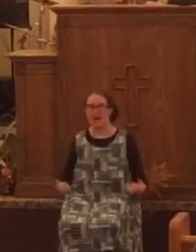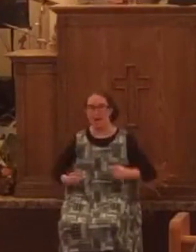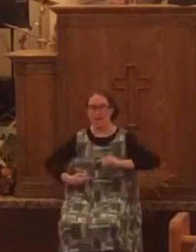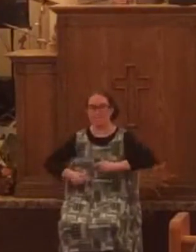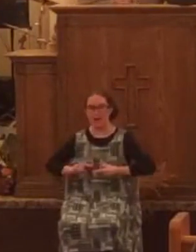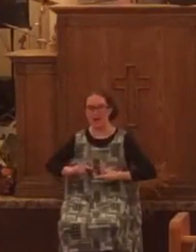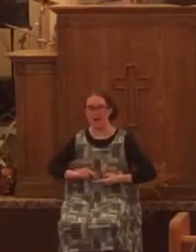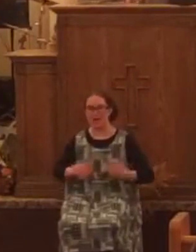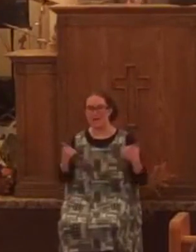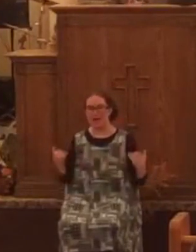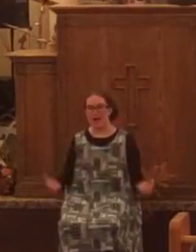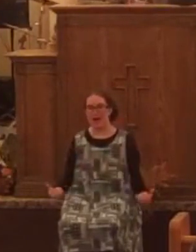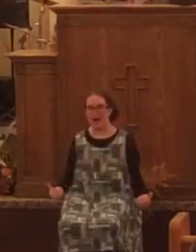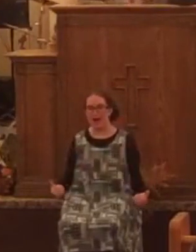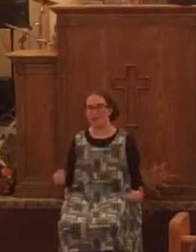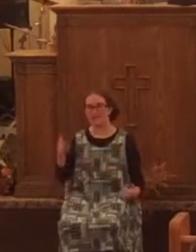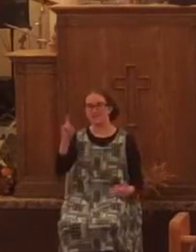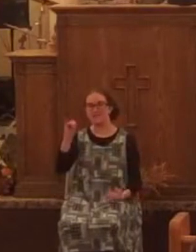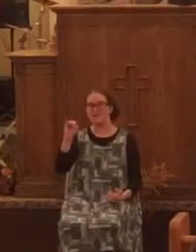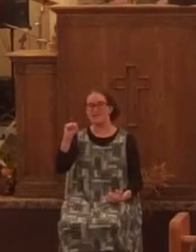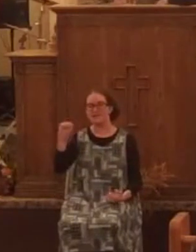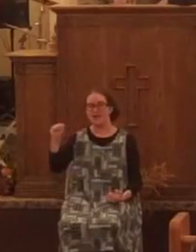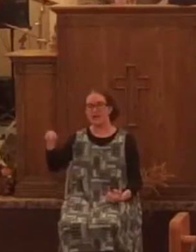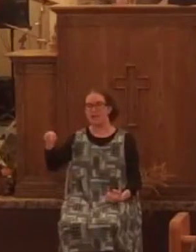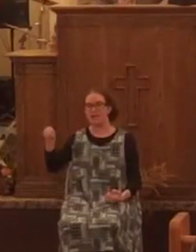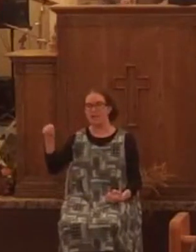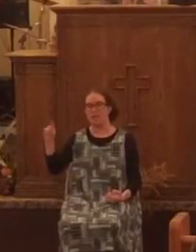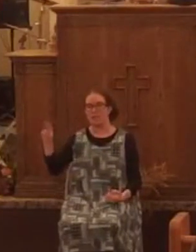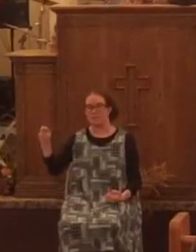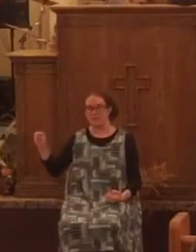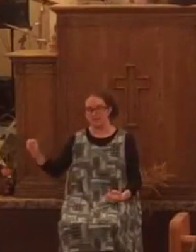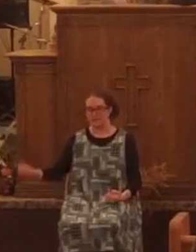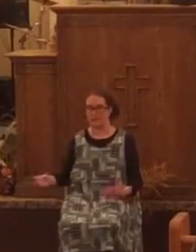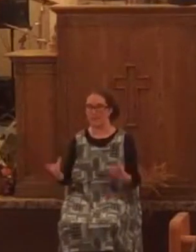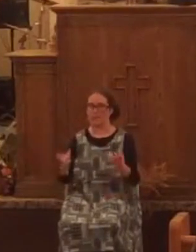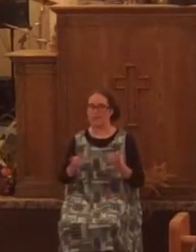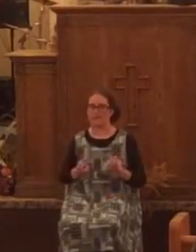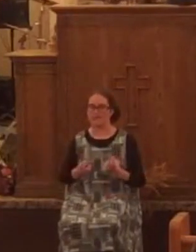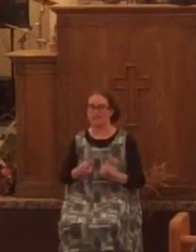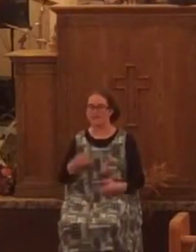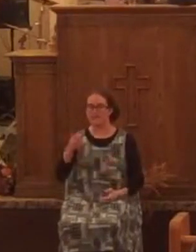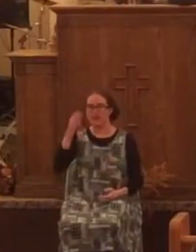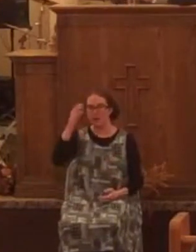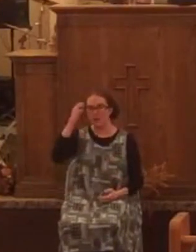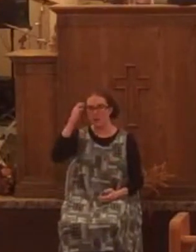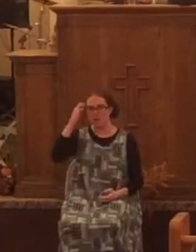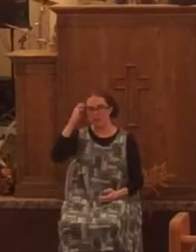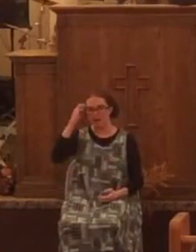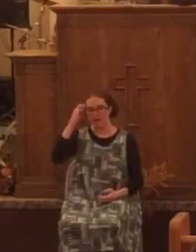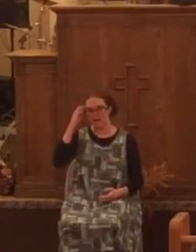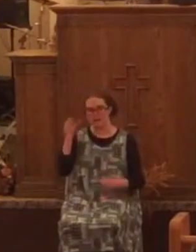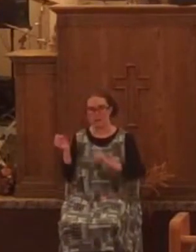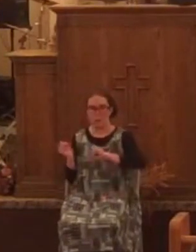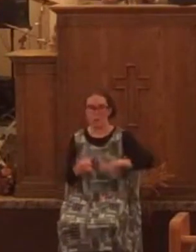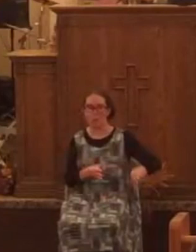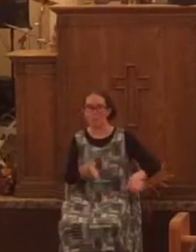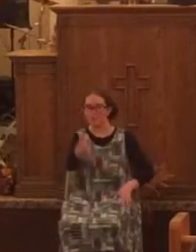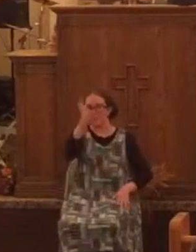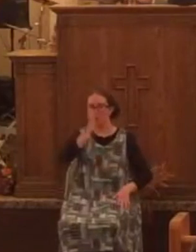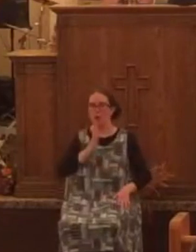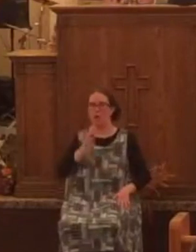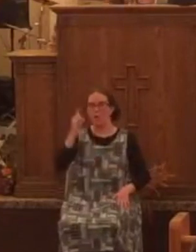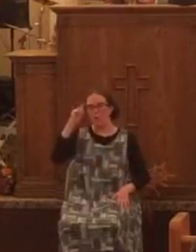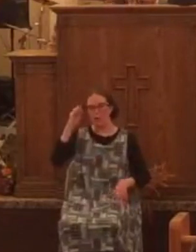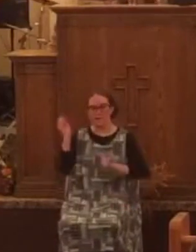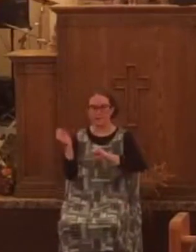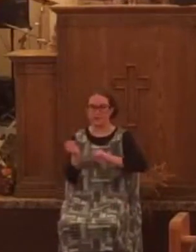pain, today's disappointments. Amen. He wants to, amen, take our minds off of God. Amen. Our minds